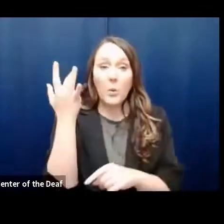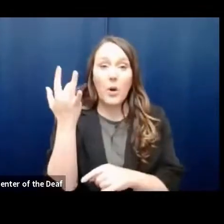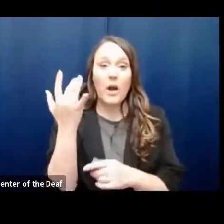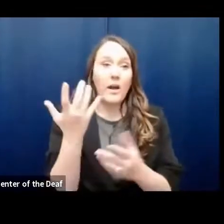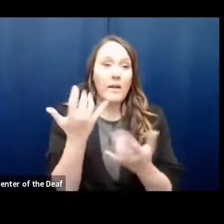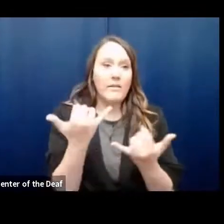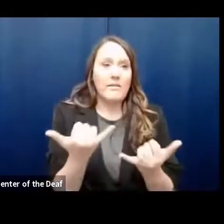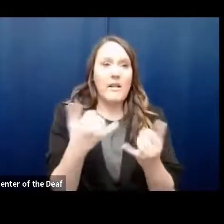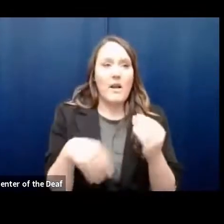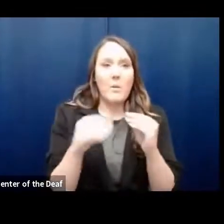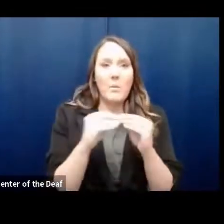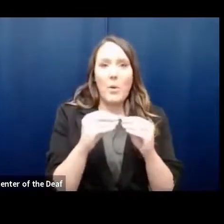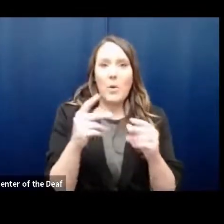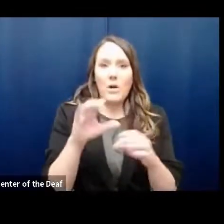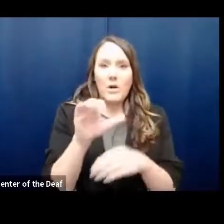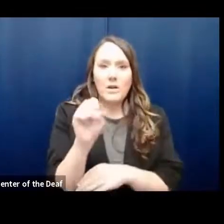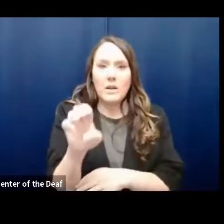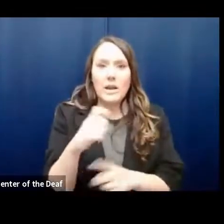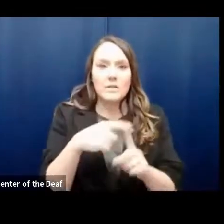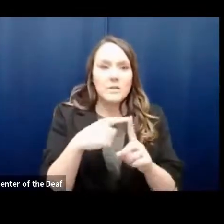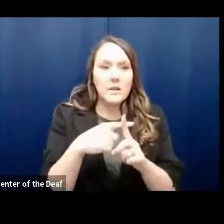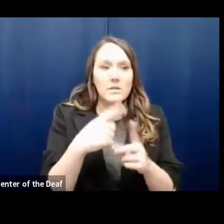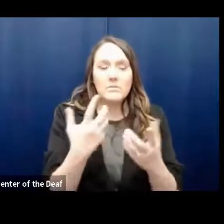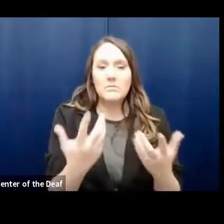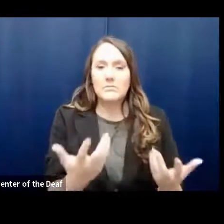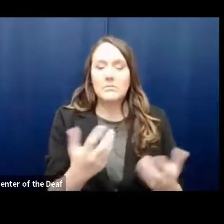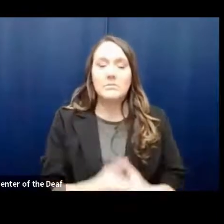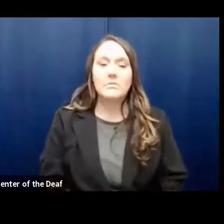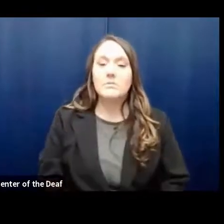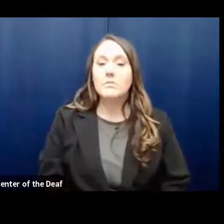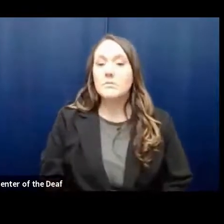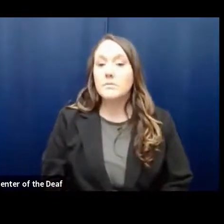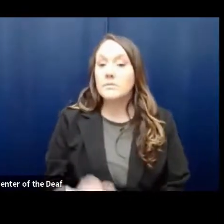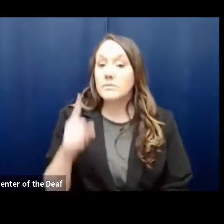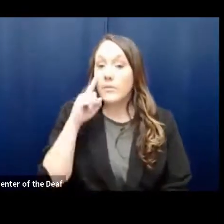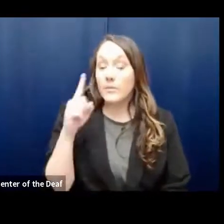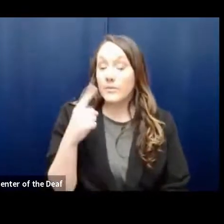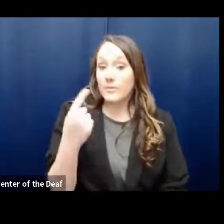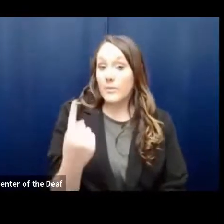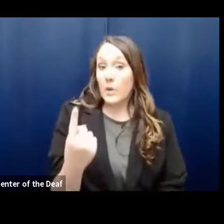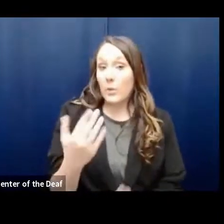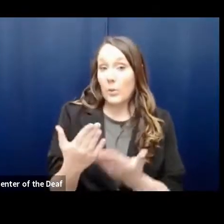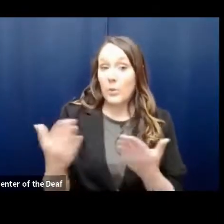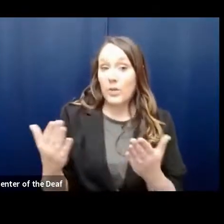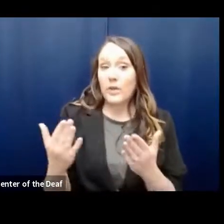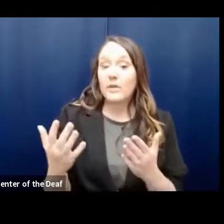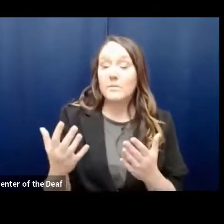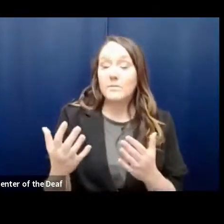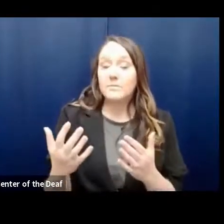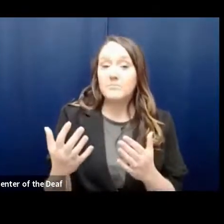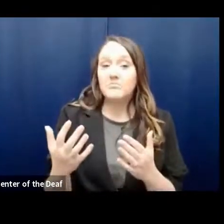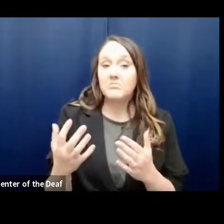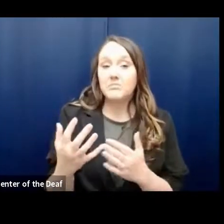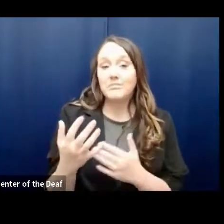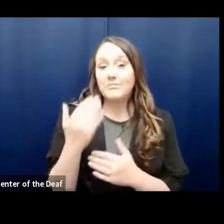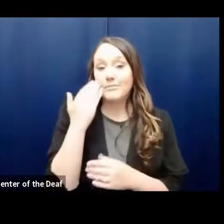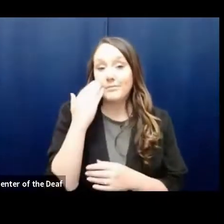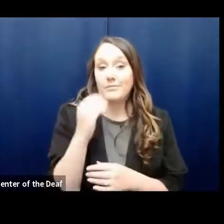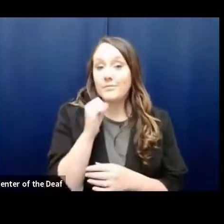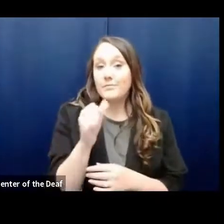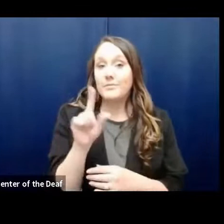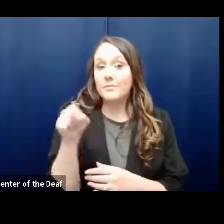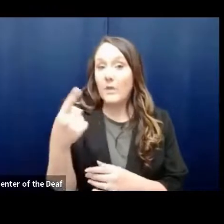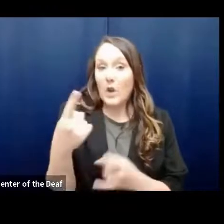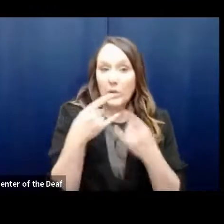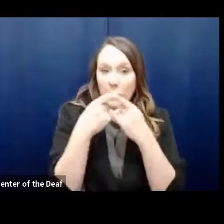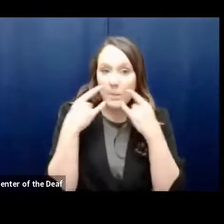mask use? Can you help us answer this question? Yeah, I think one of the things is, it's not just the mask,